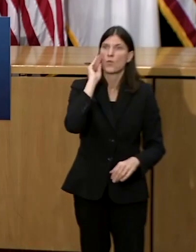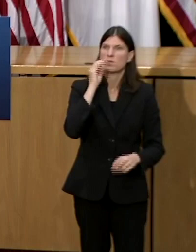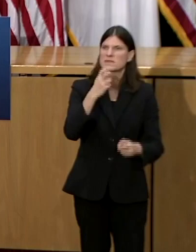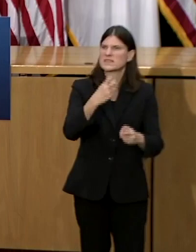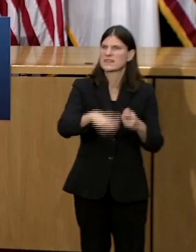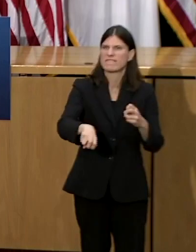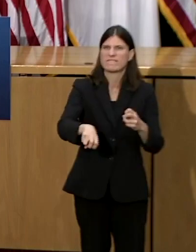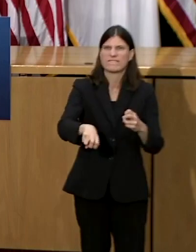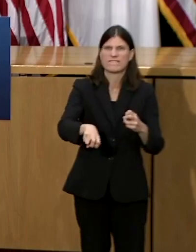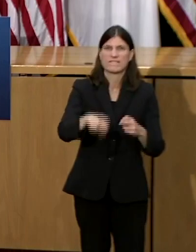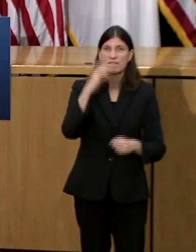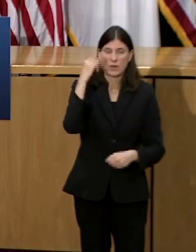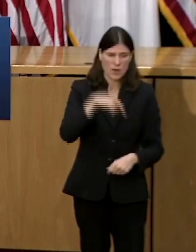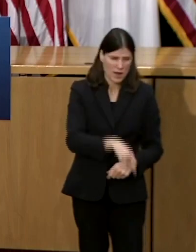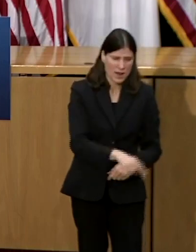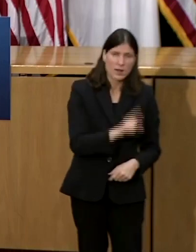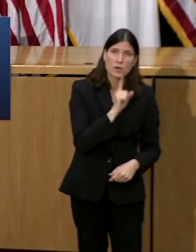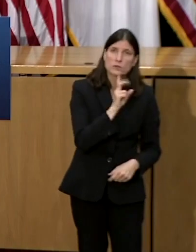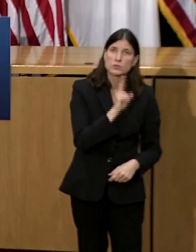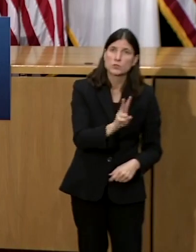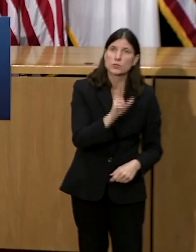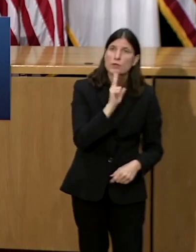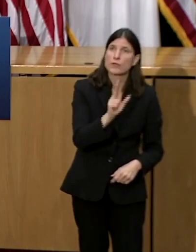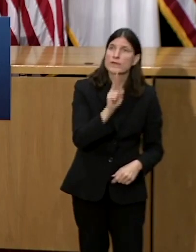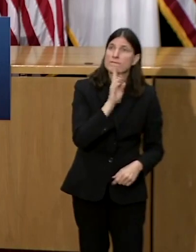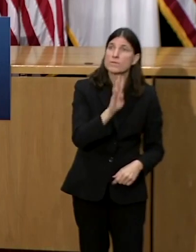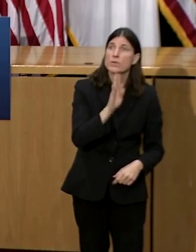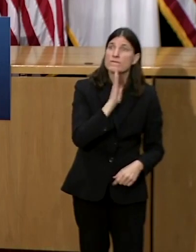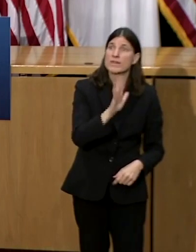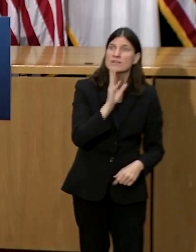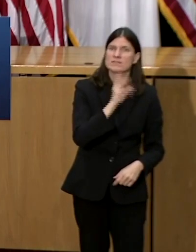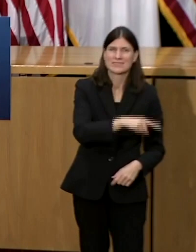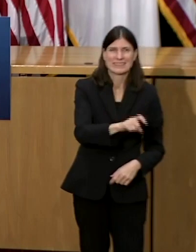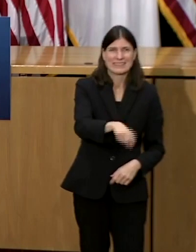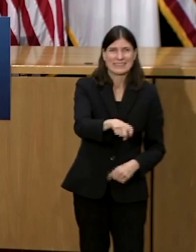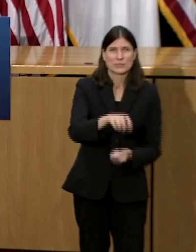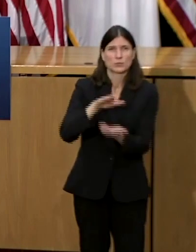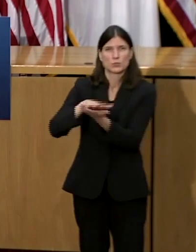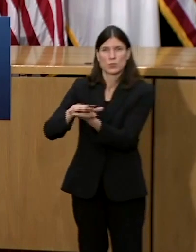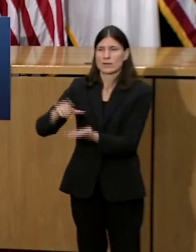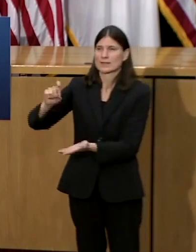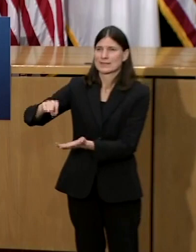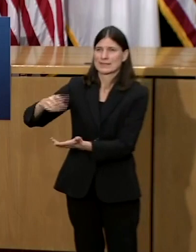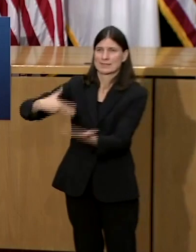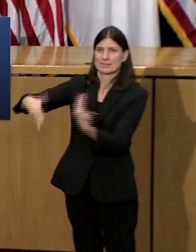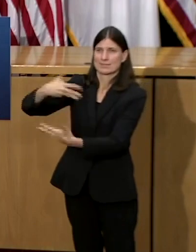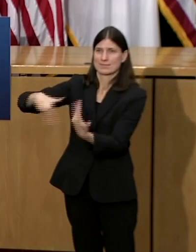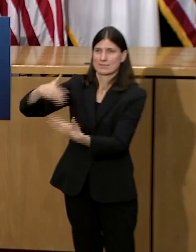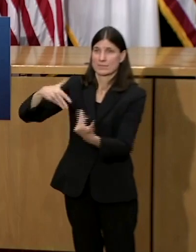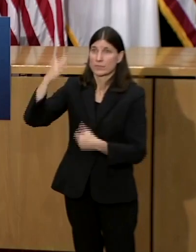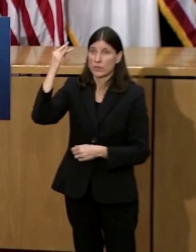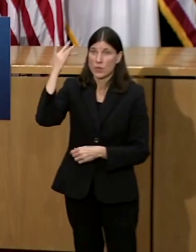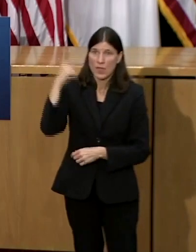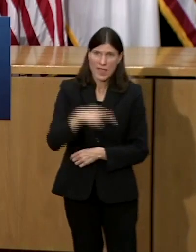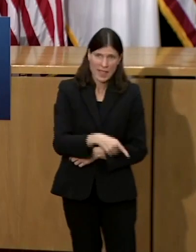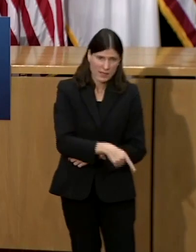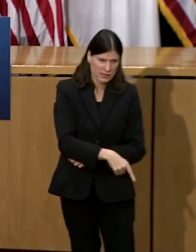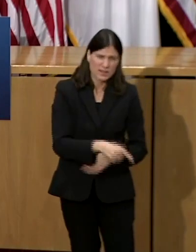kids. And those kids also often need literally one-to-one help on their